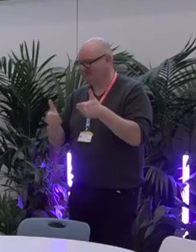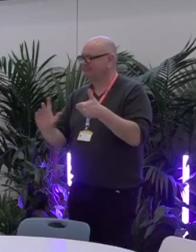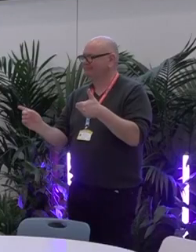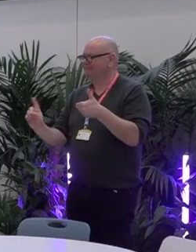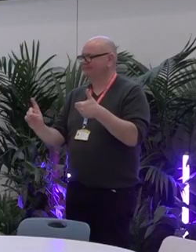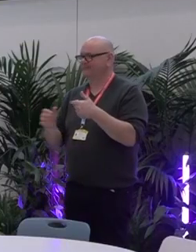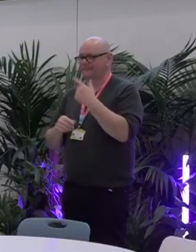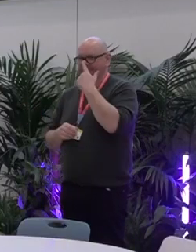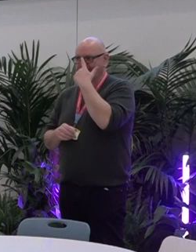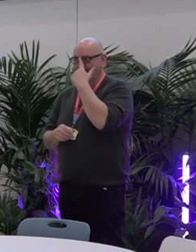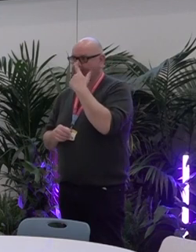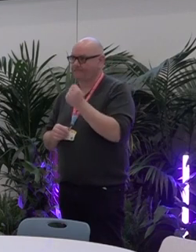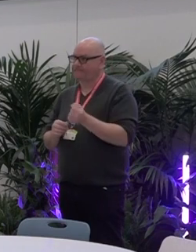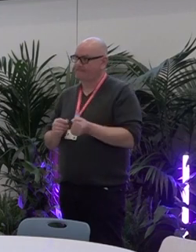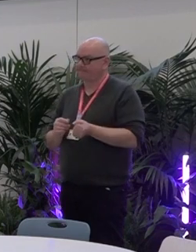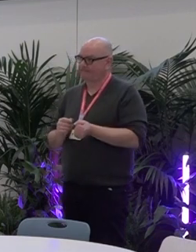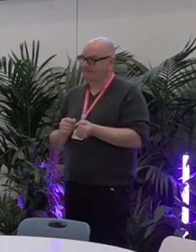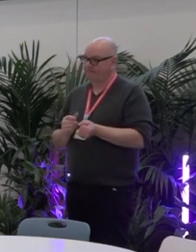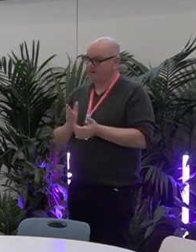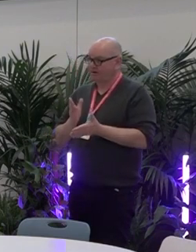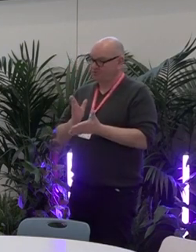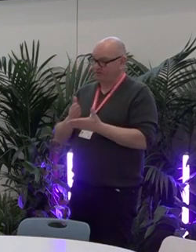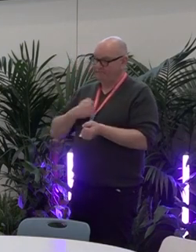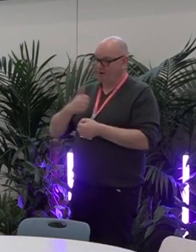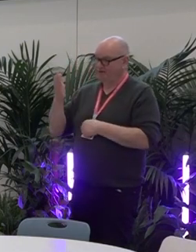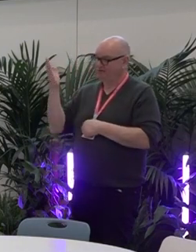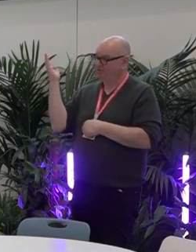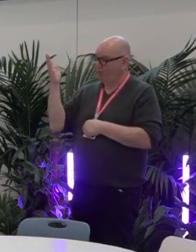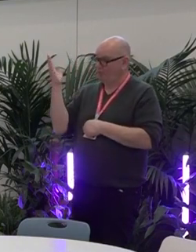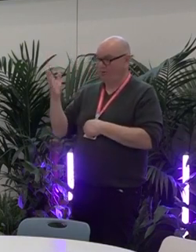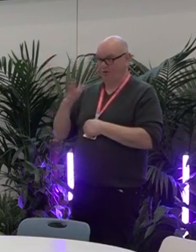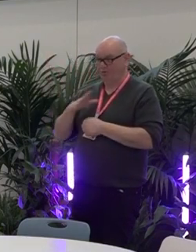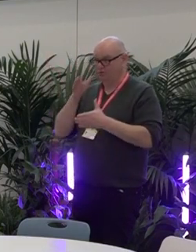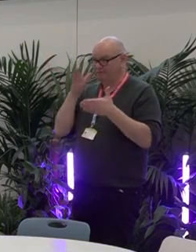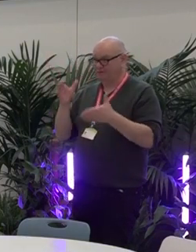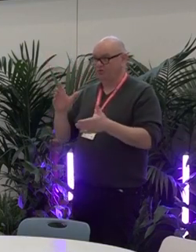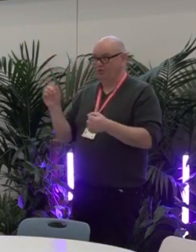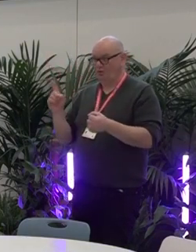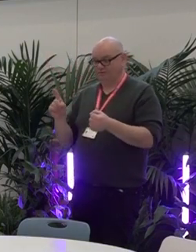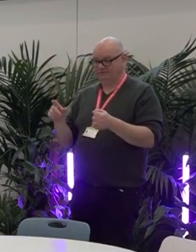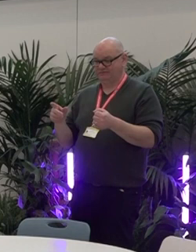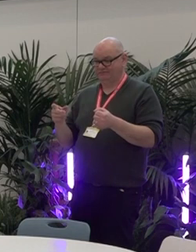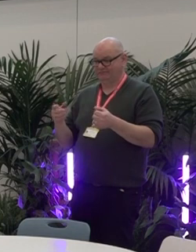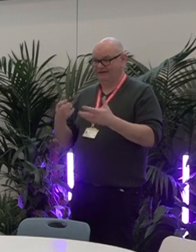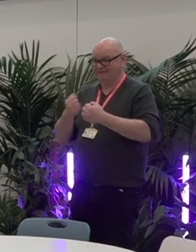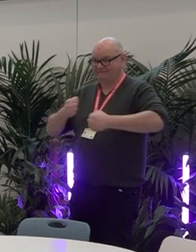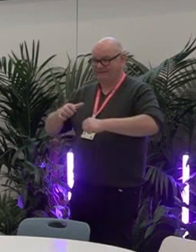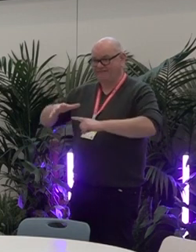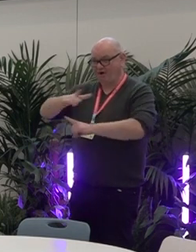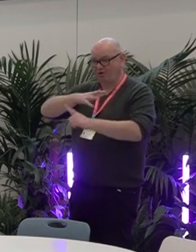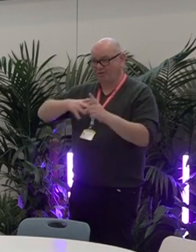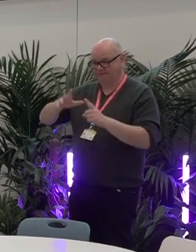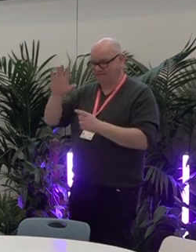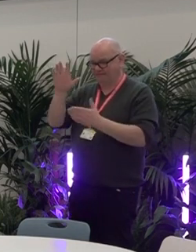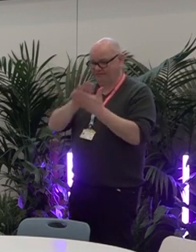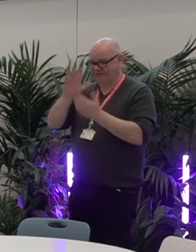So what I'm asking for, and what this whole talk is about creating a fertile space, a space for